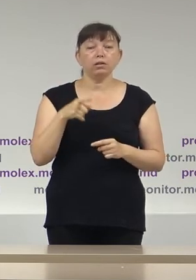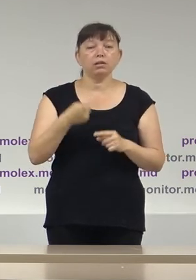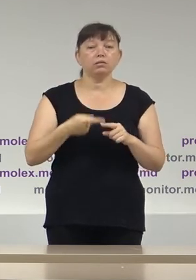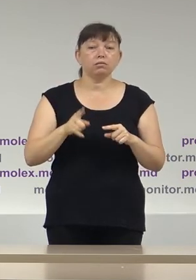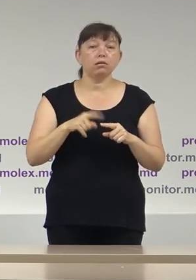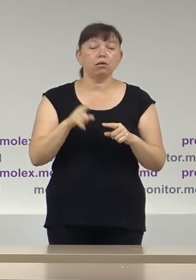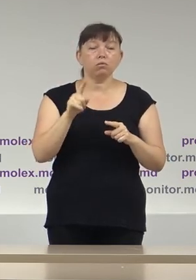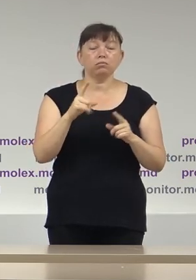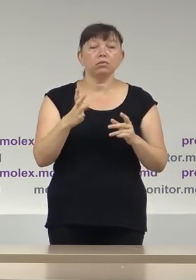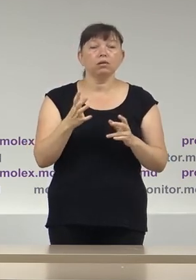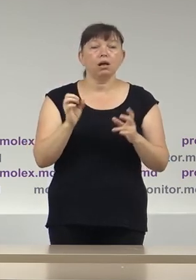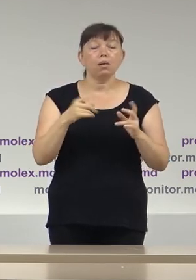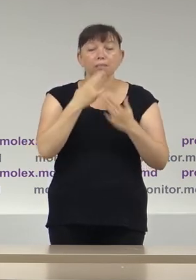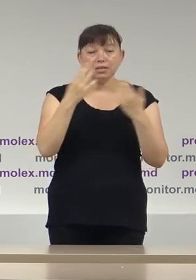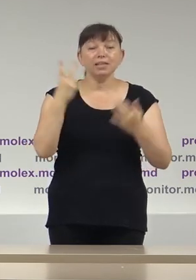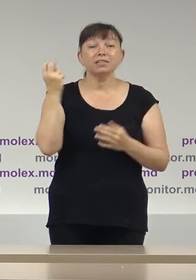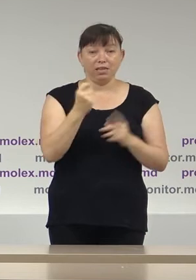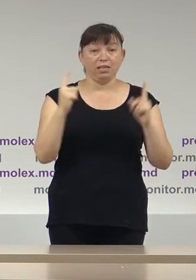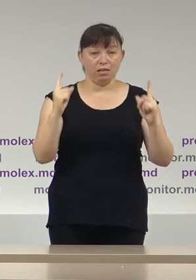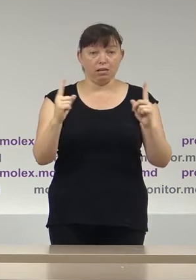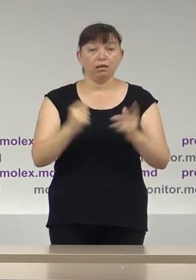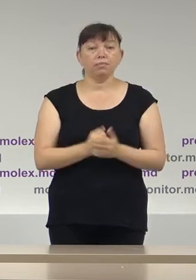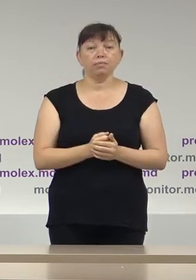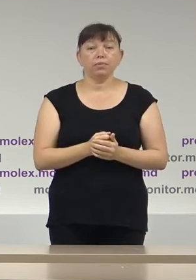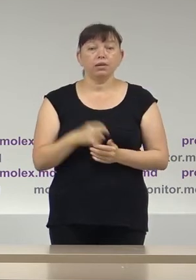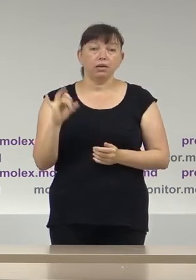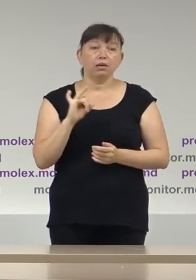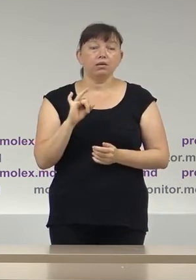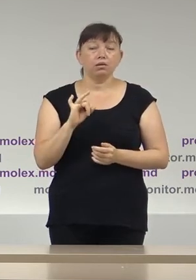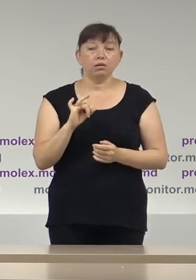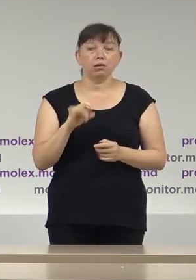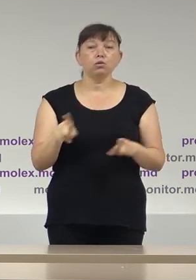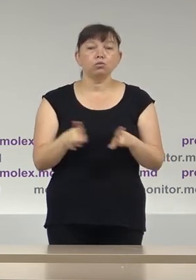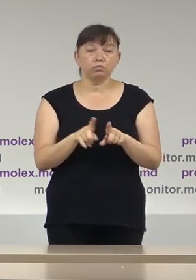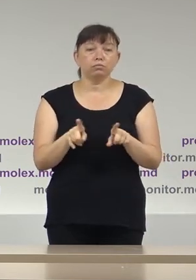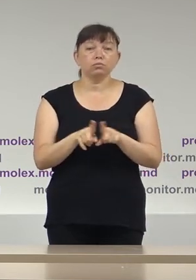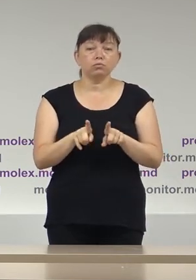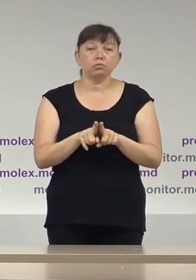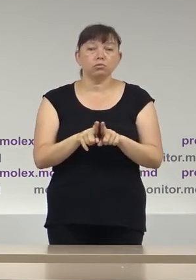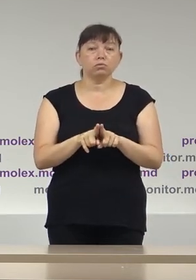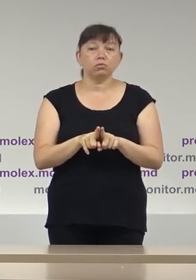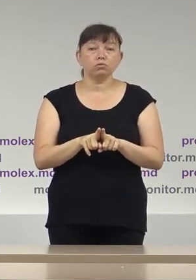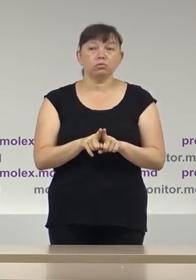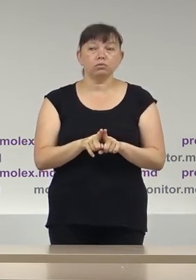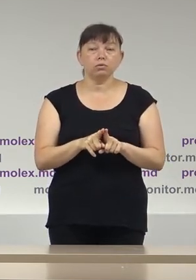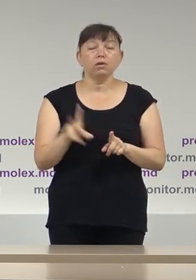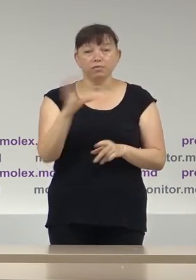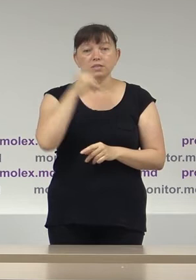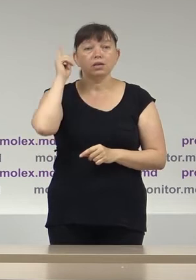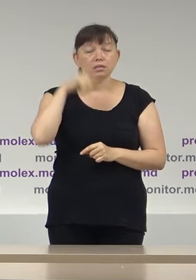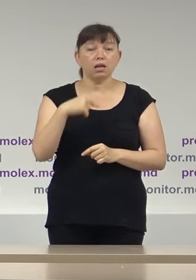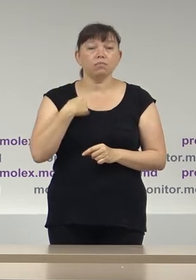This report, as I've said already, covers the last 2 weeks, and